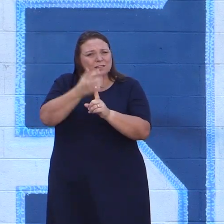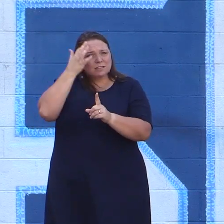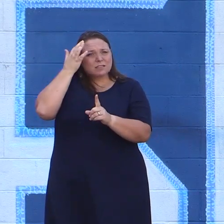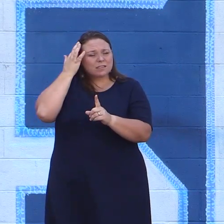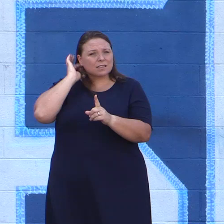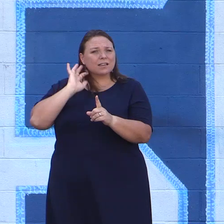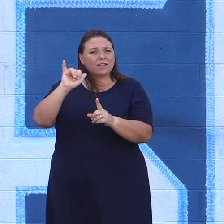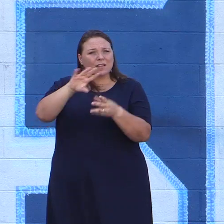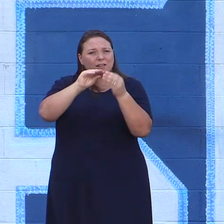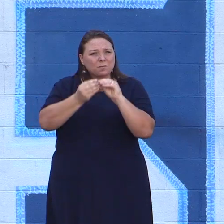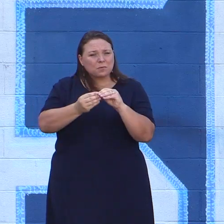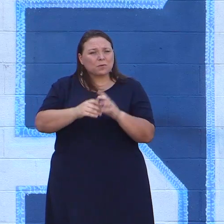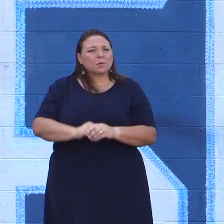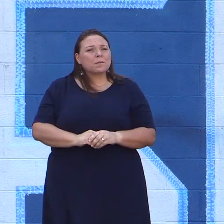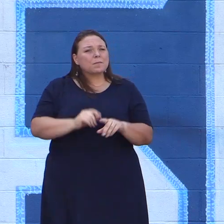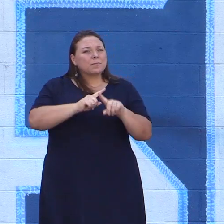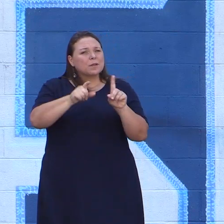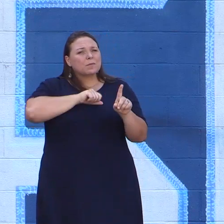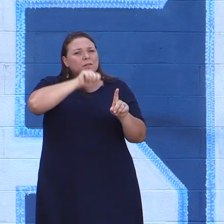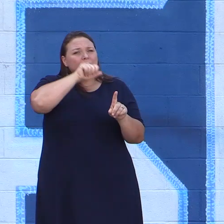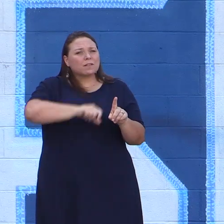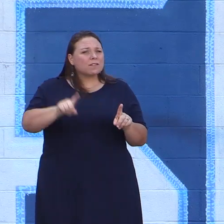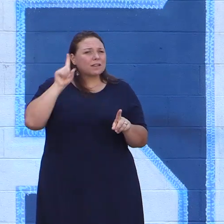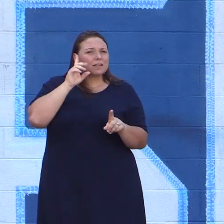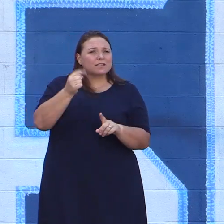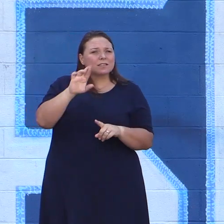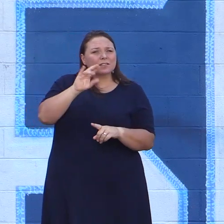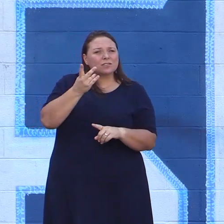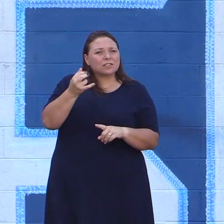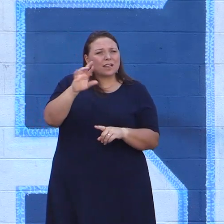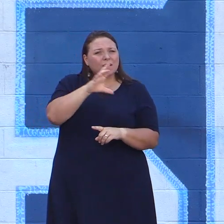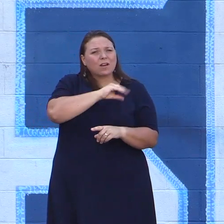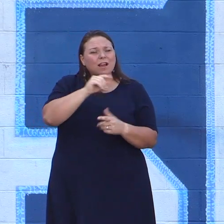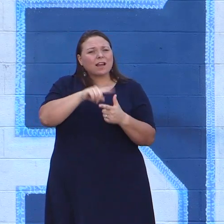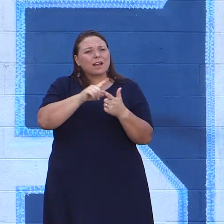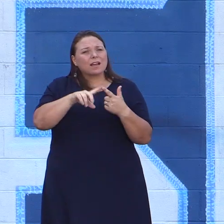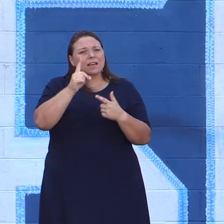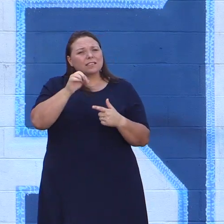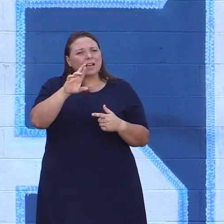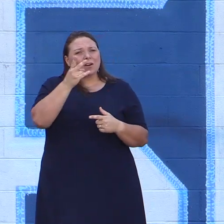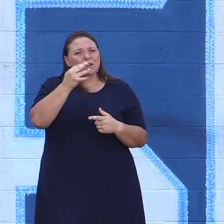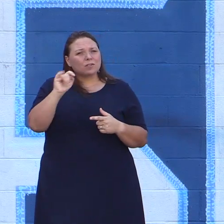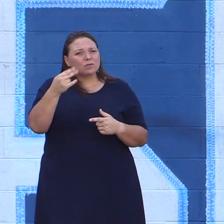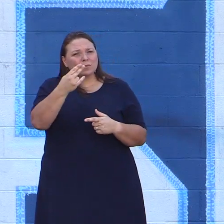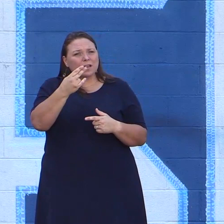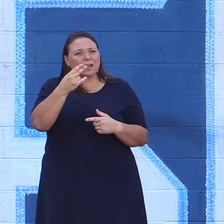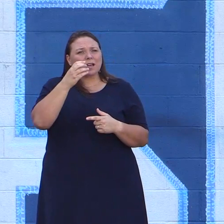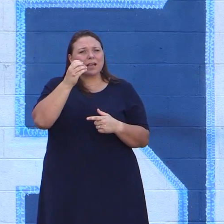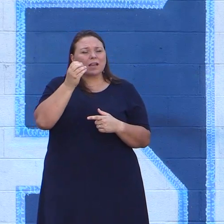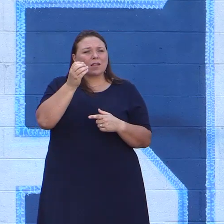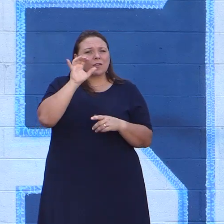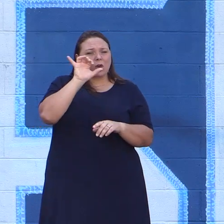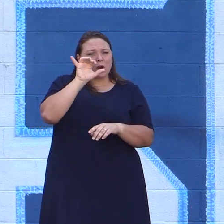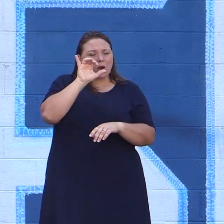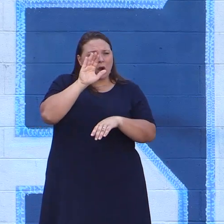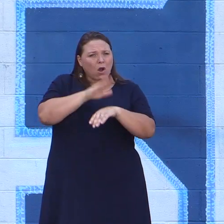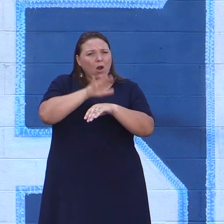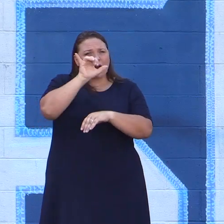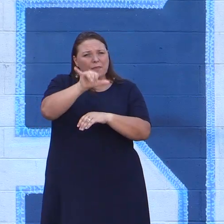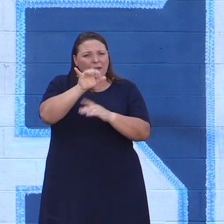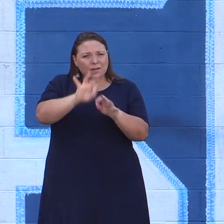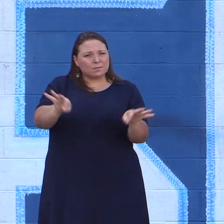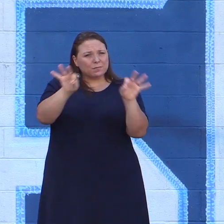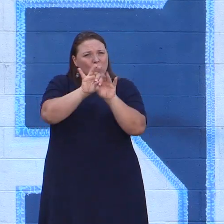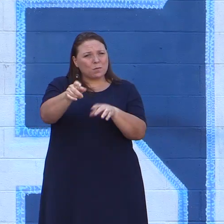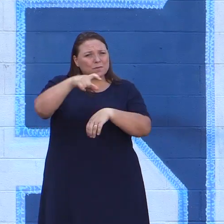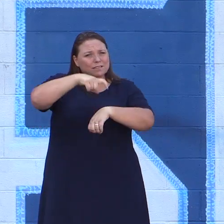soon, hopefully. But I would love to hear Dr. Jahangir and Dr. Hildreth's thoughts on this pivotal moment of allowing visitors